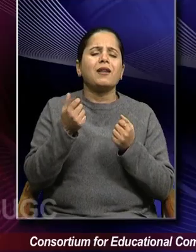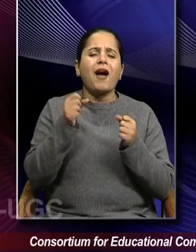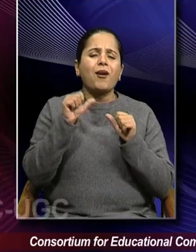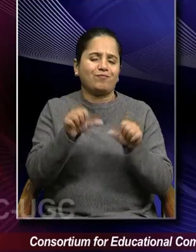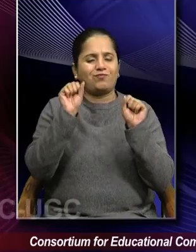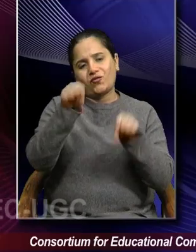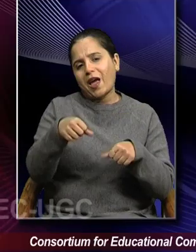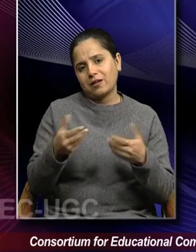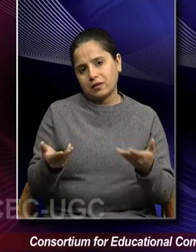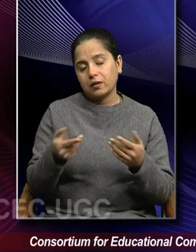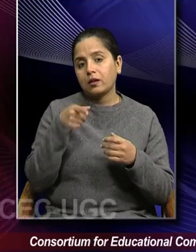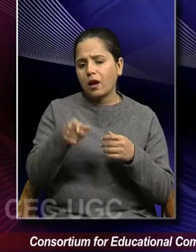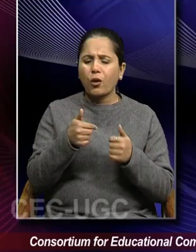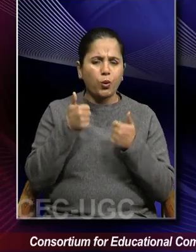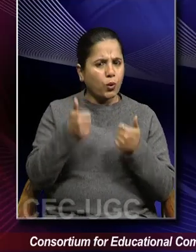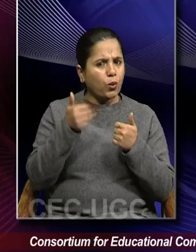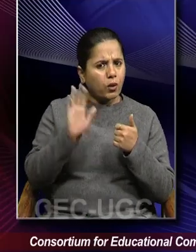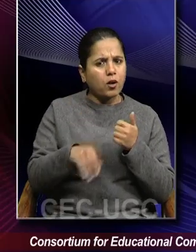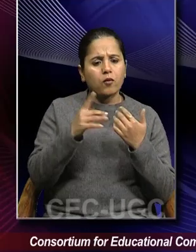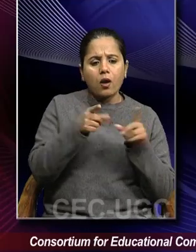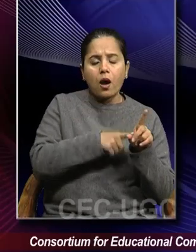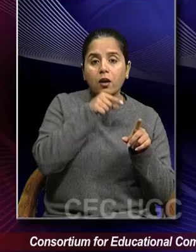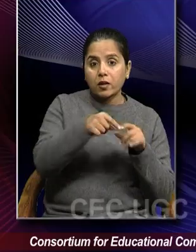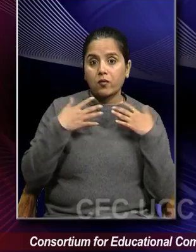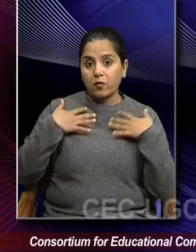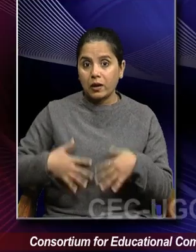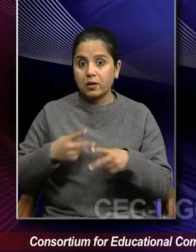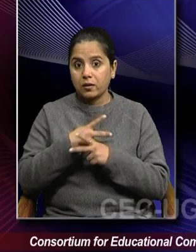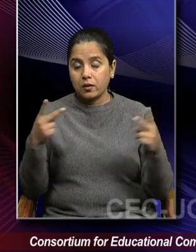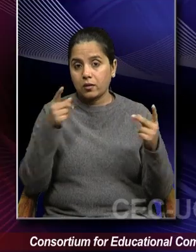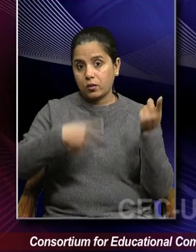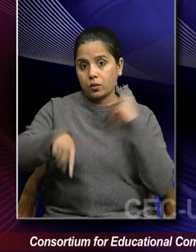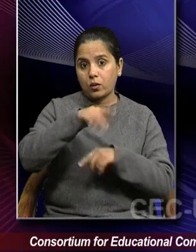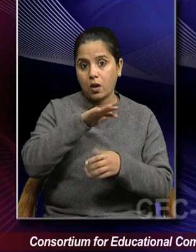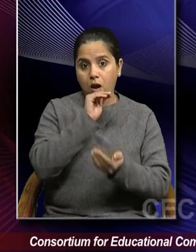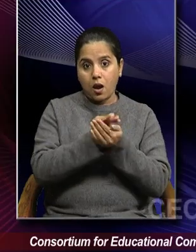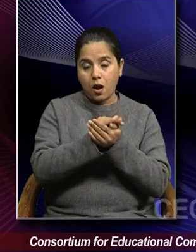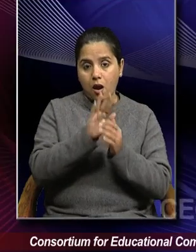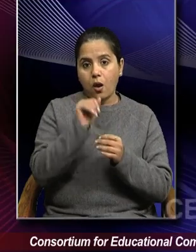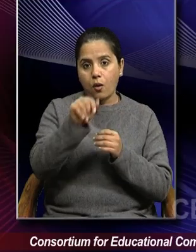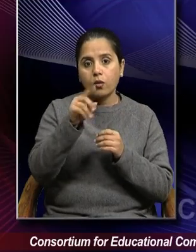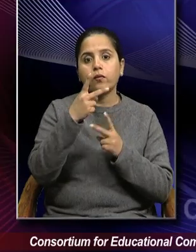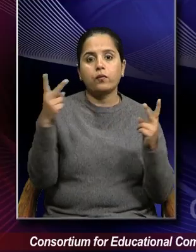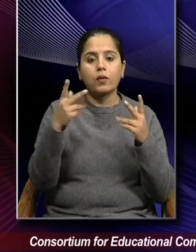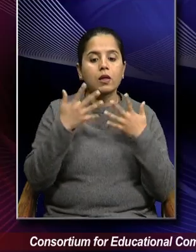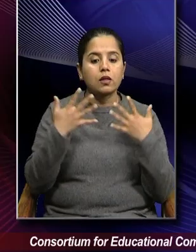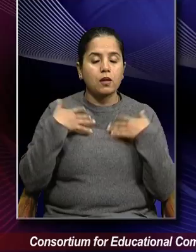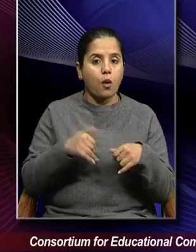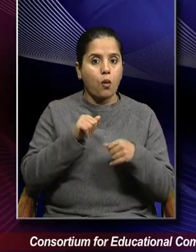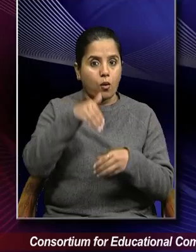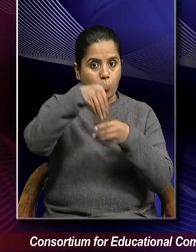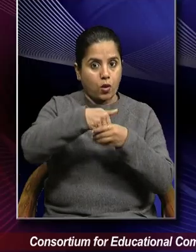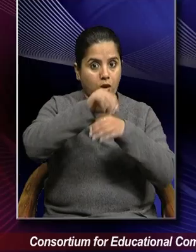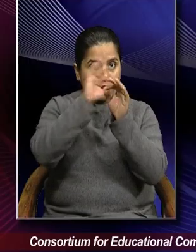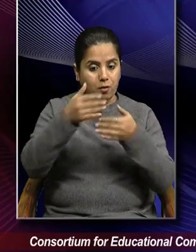yes. It is as good as the currency, the physical currency which you are keeping into your physical wallet. It is as good as